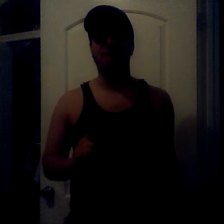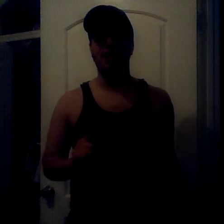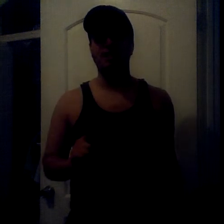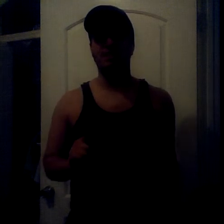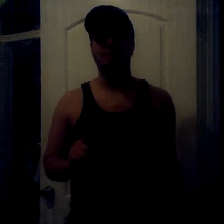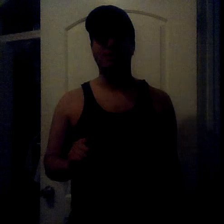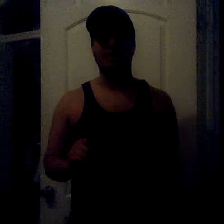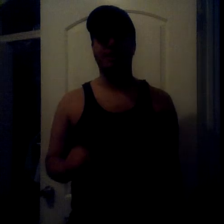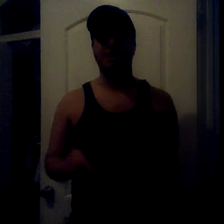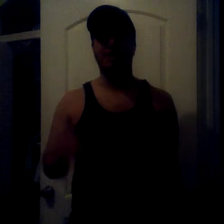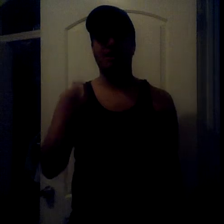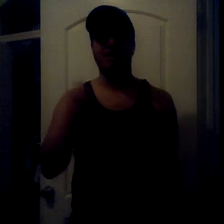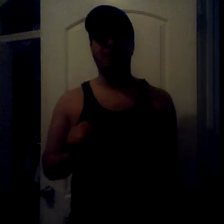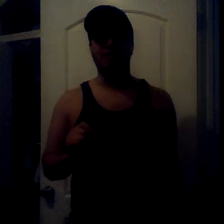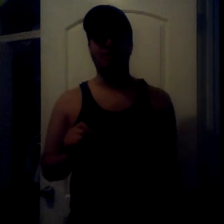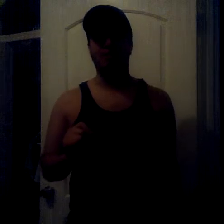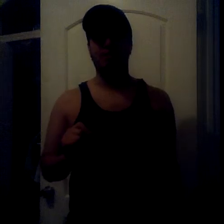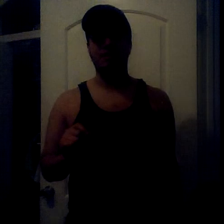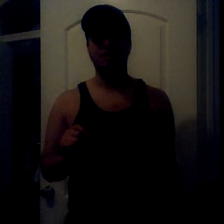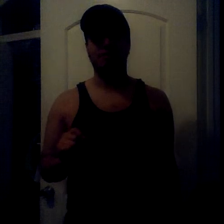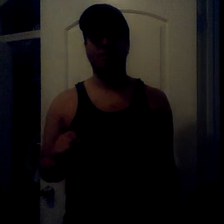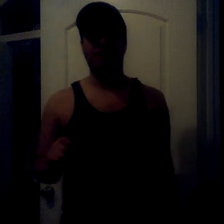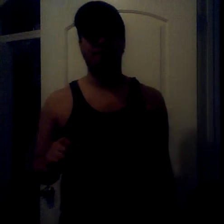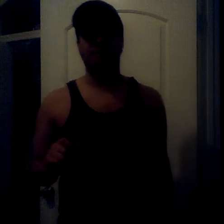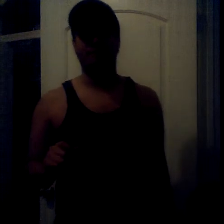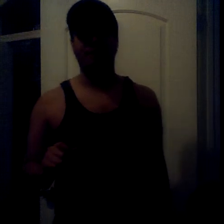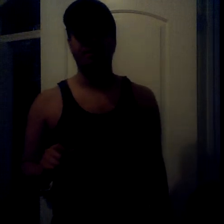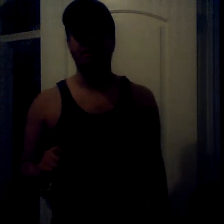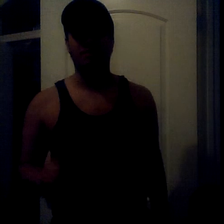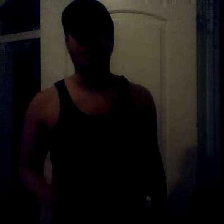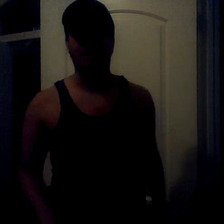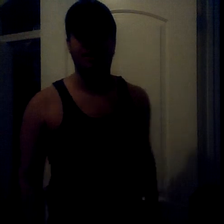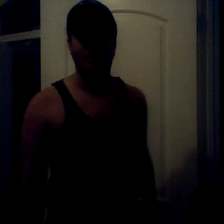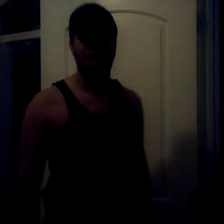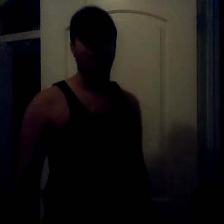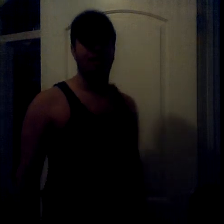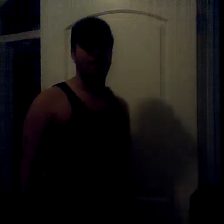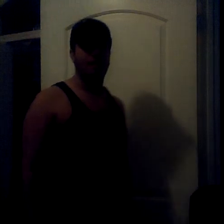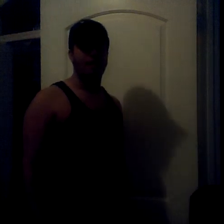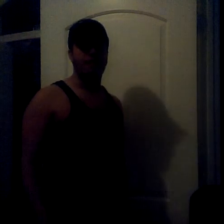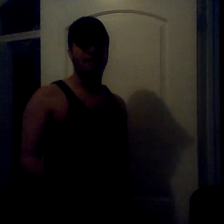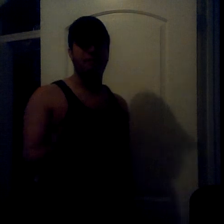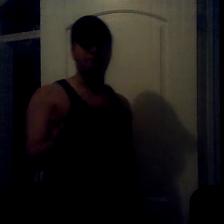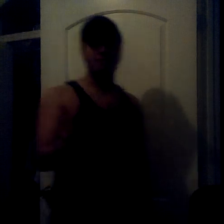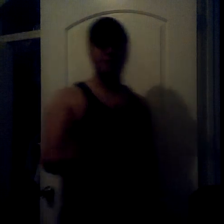Very disappointed. No more renting room. Very disappointed. Give him money back.